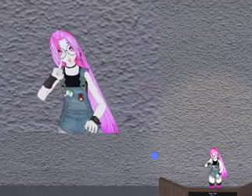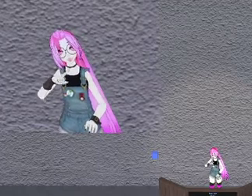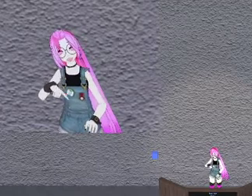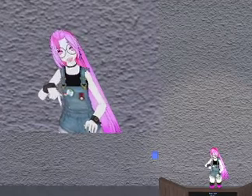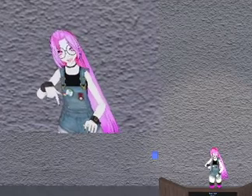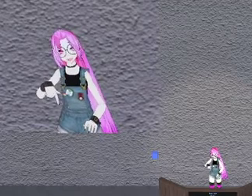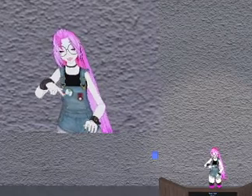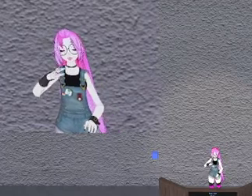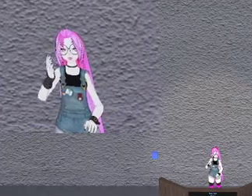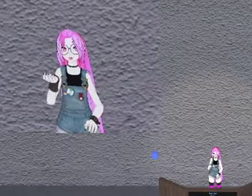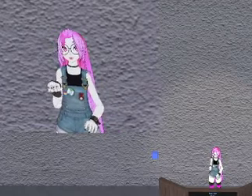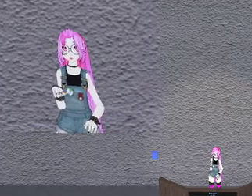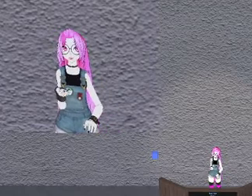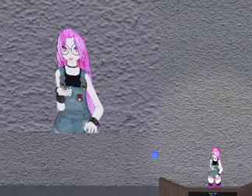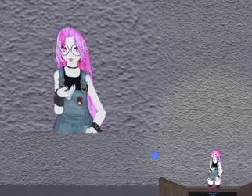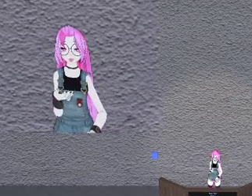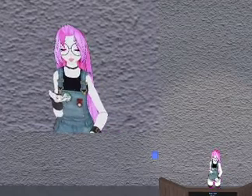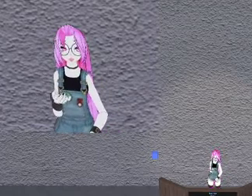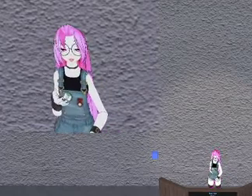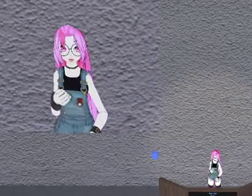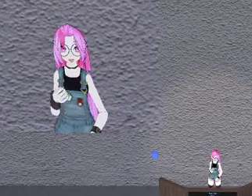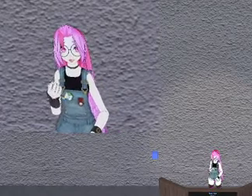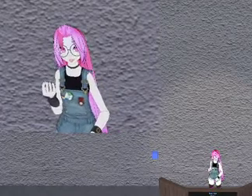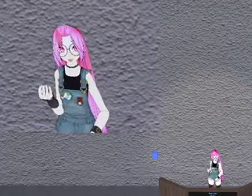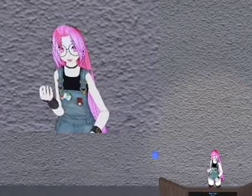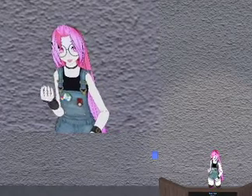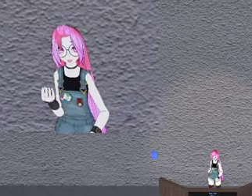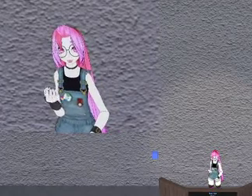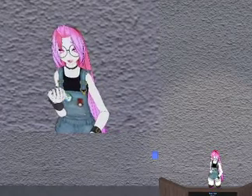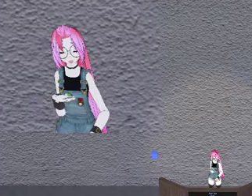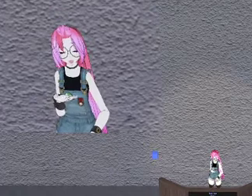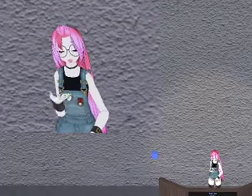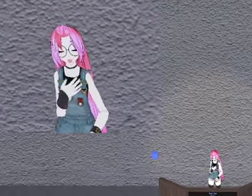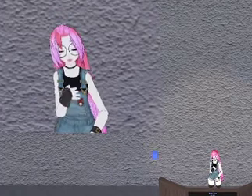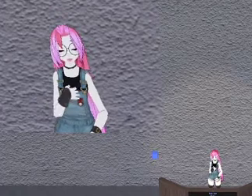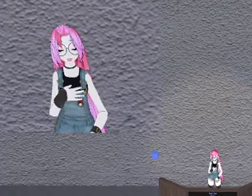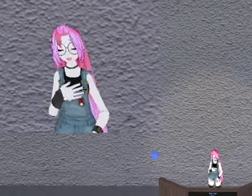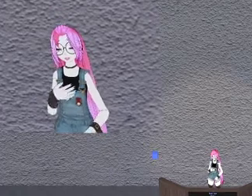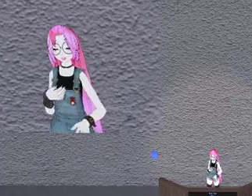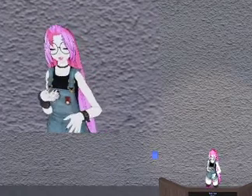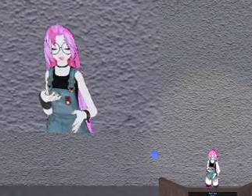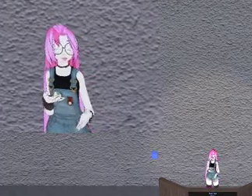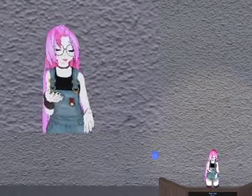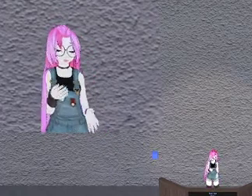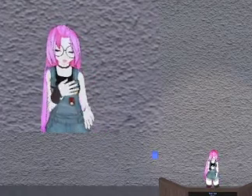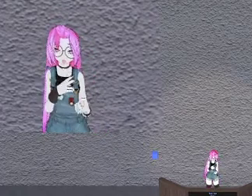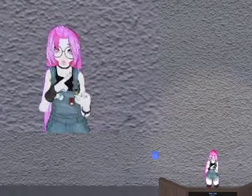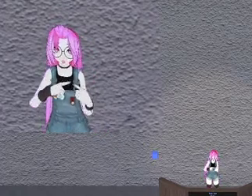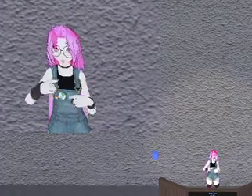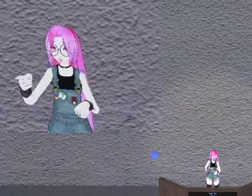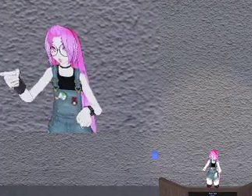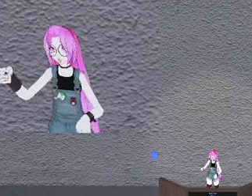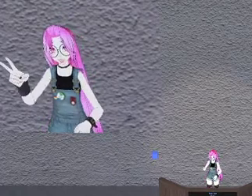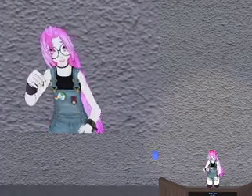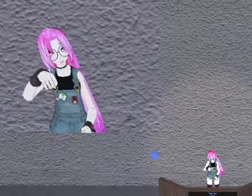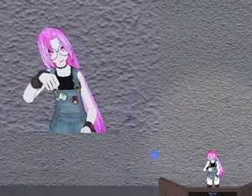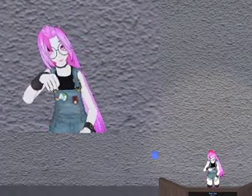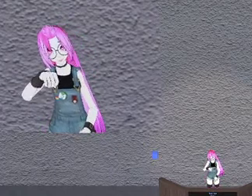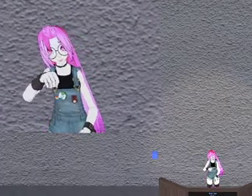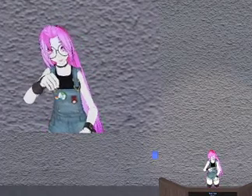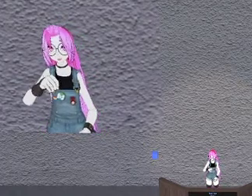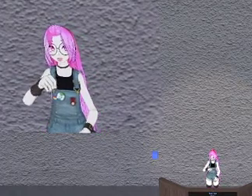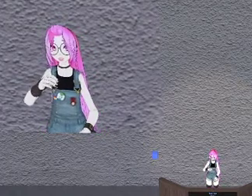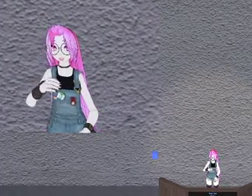deaf later in life. Another thing you'll see is sometimes deaf people, and me as well, they'll just say something like, my friend, she?